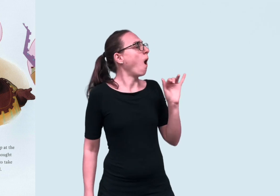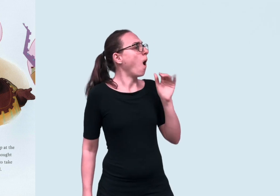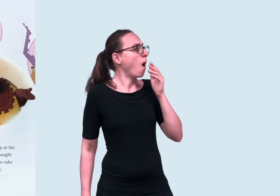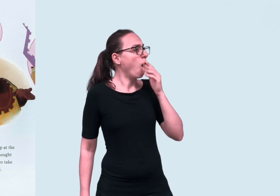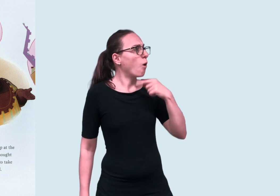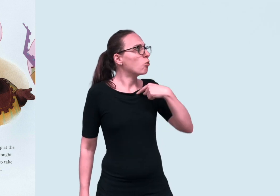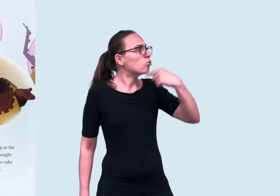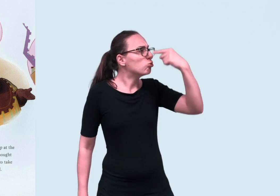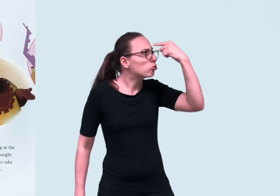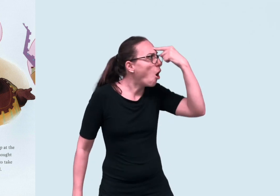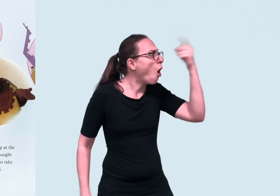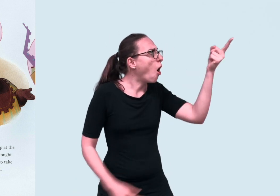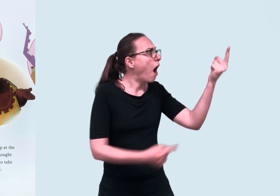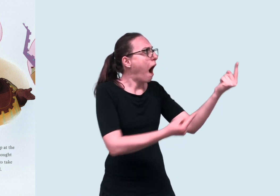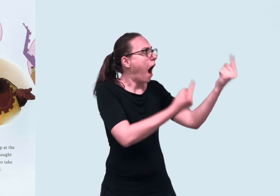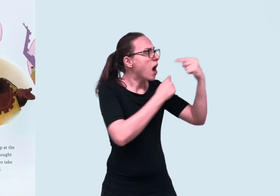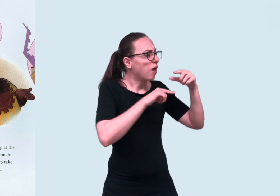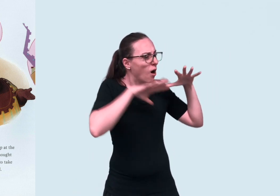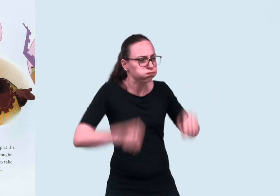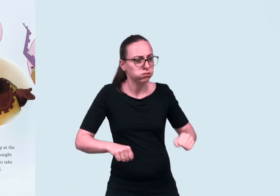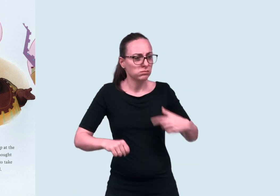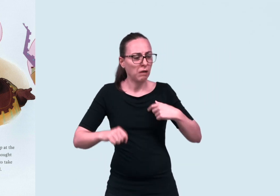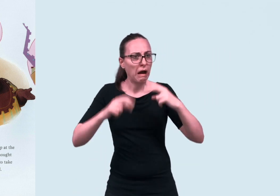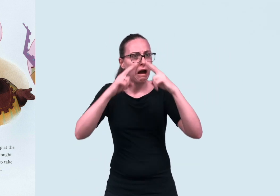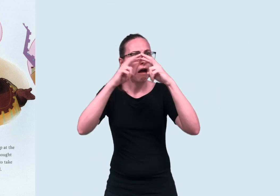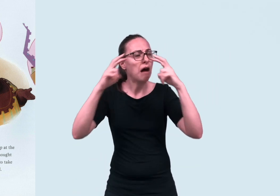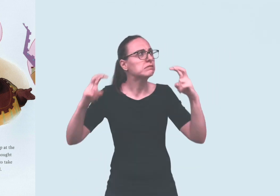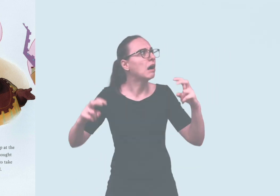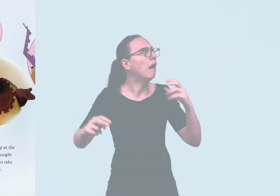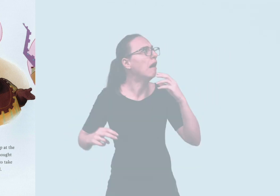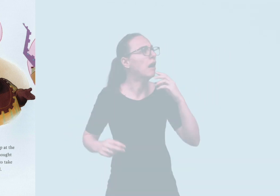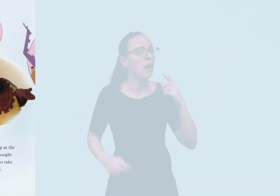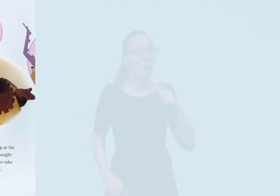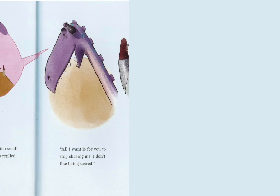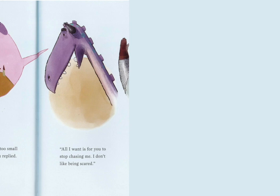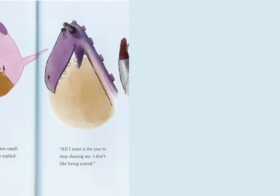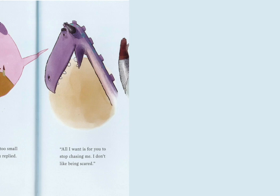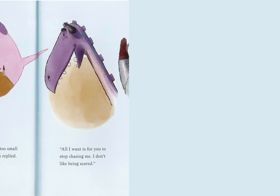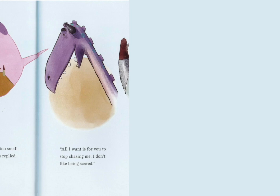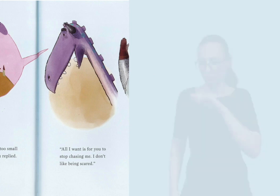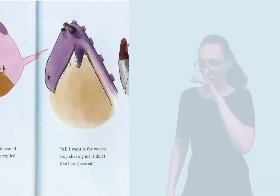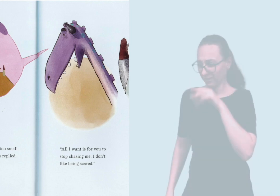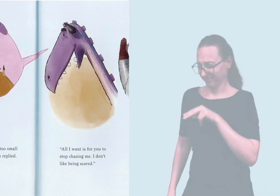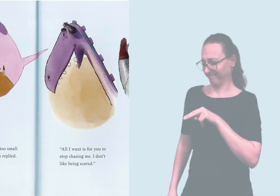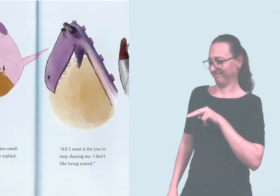The king looked up at the dragon. "Well, I thought you were coming to take my castle," he said.